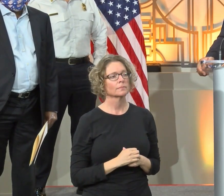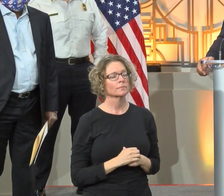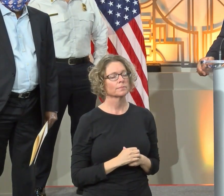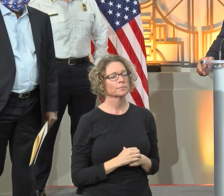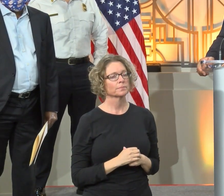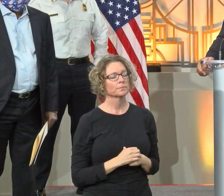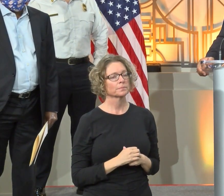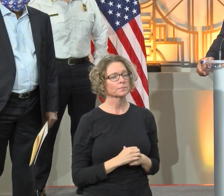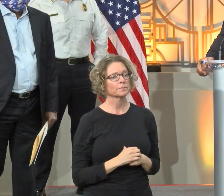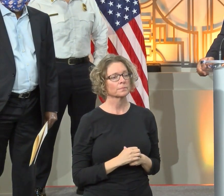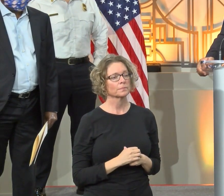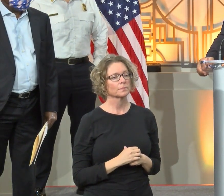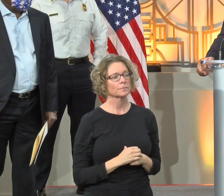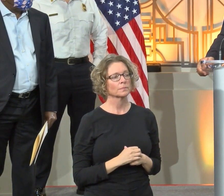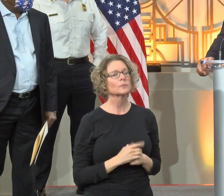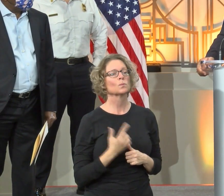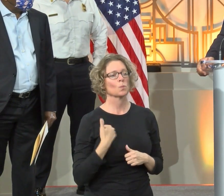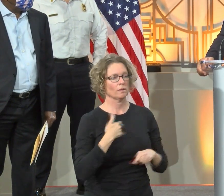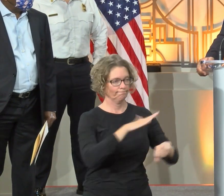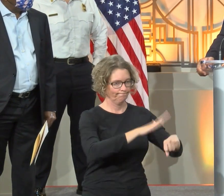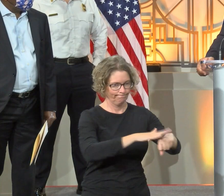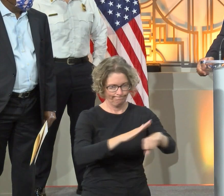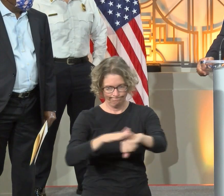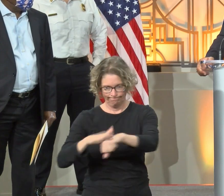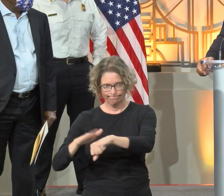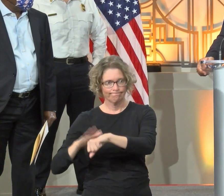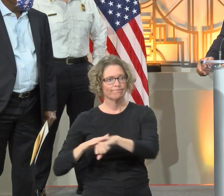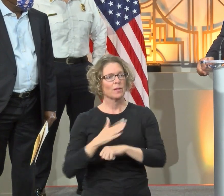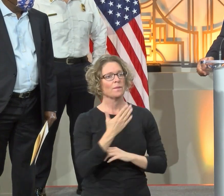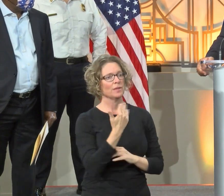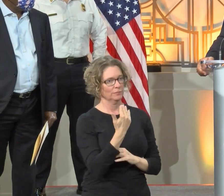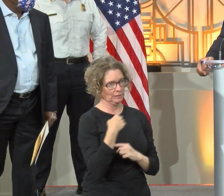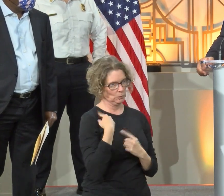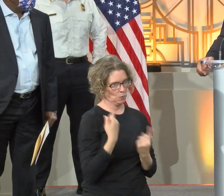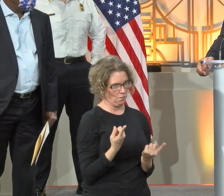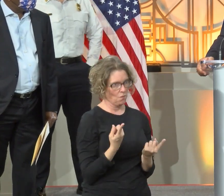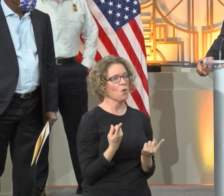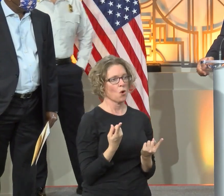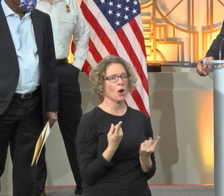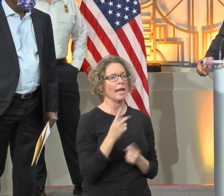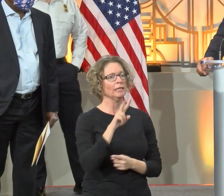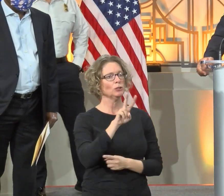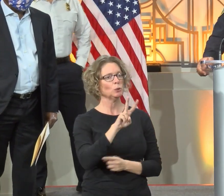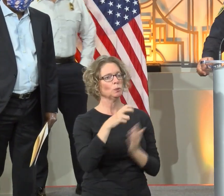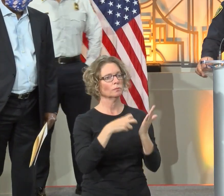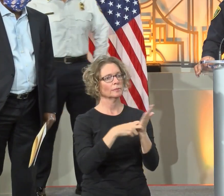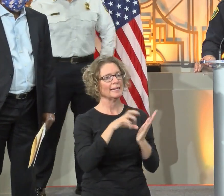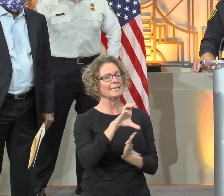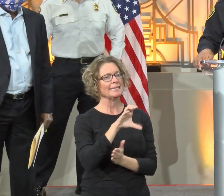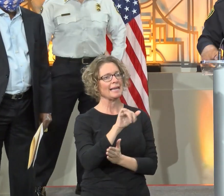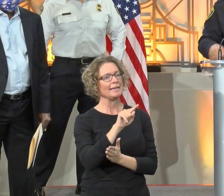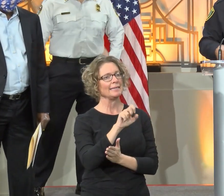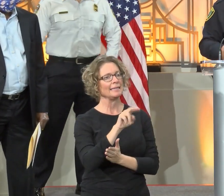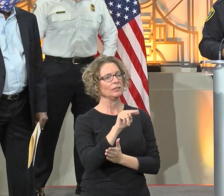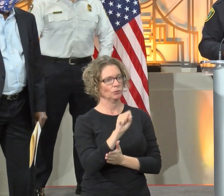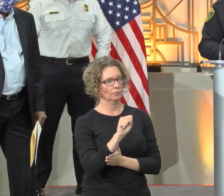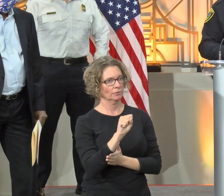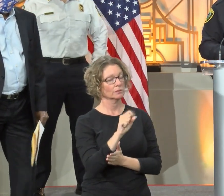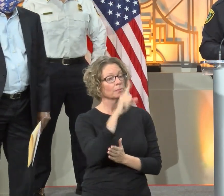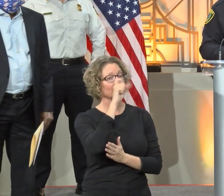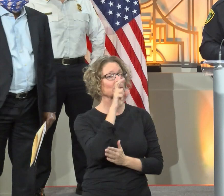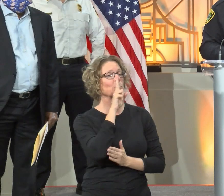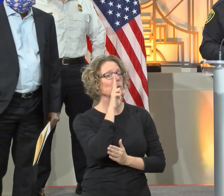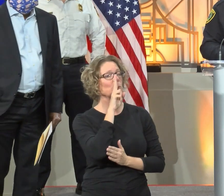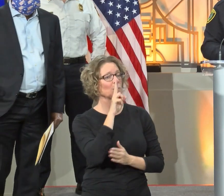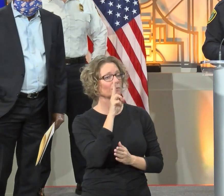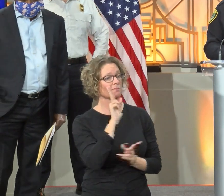issue about 15 warnings, and so far, thankfully, we've only had to issue 2 citations. Because Houstonians are better